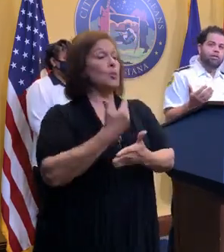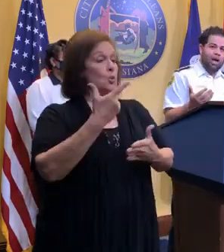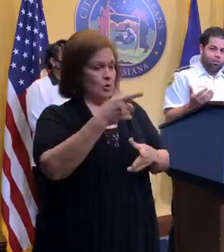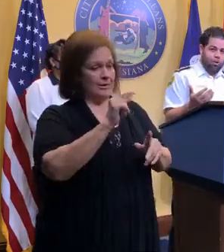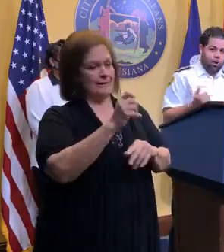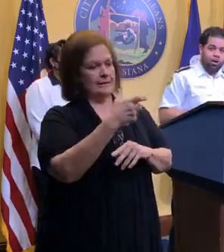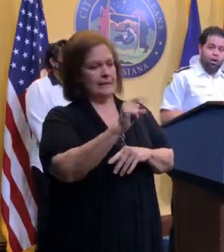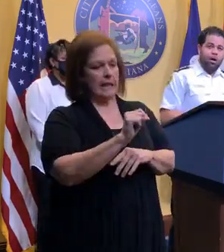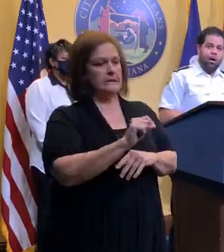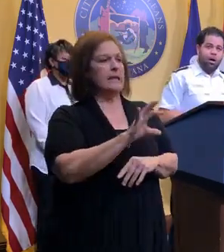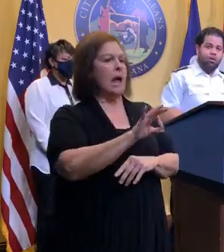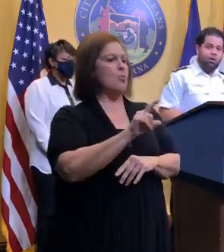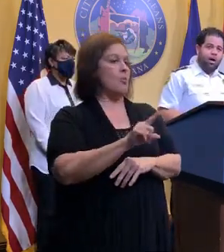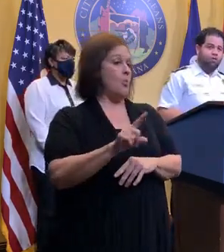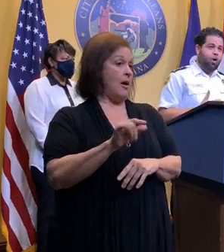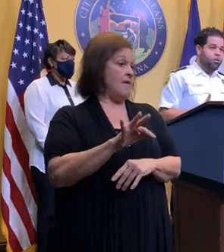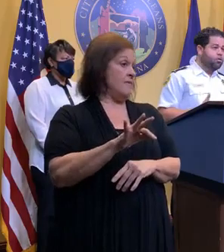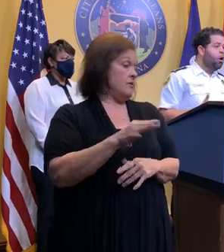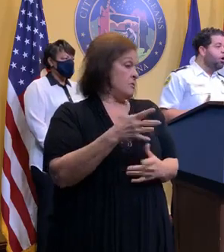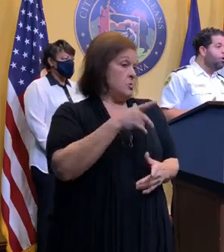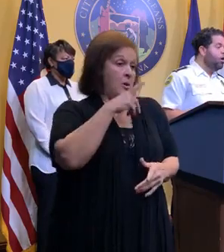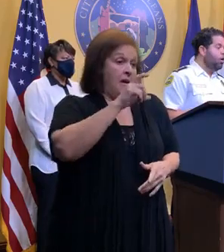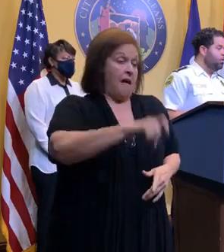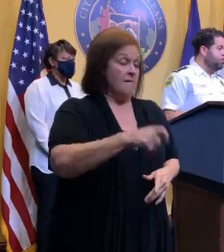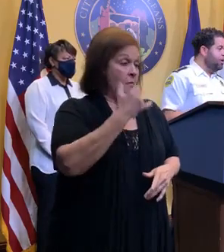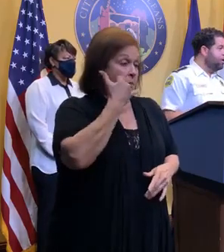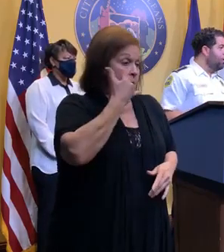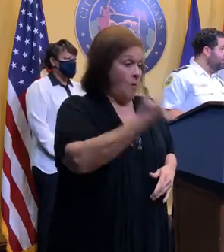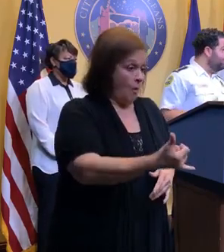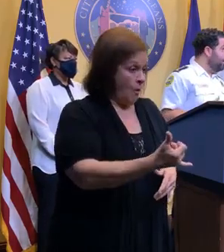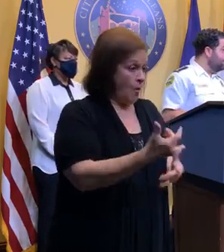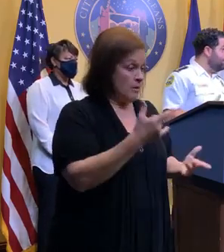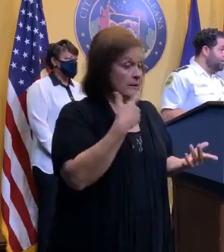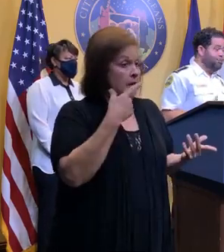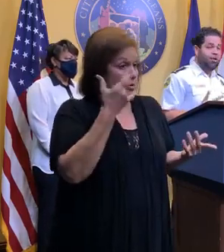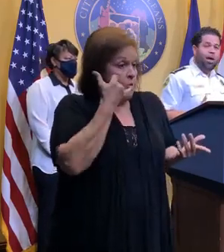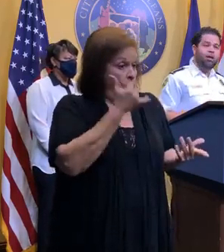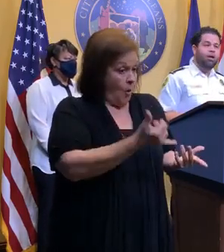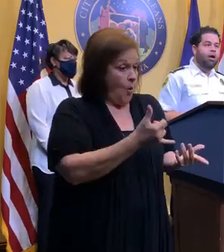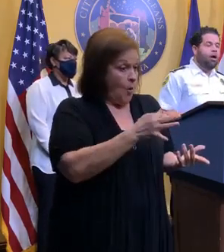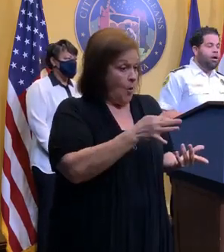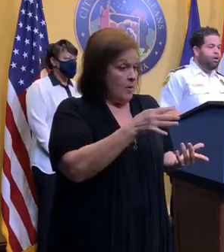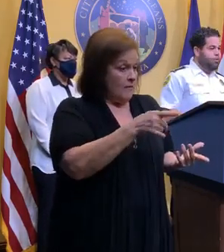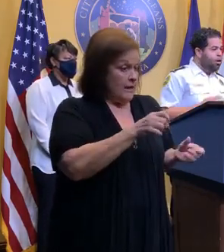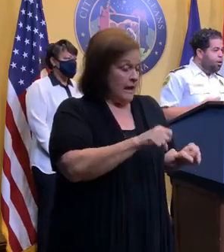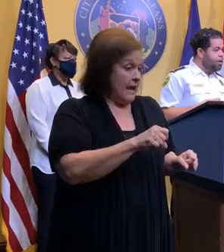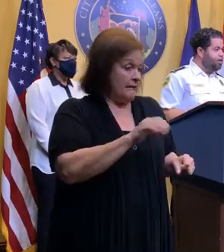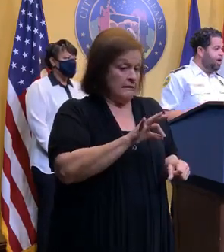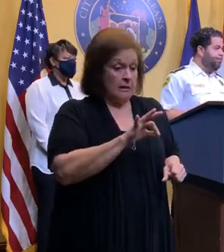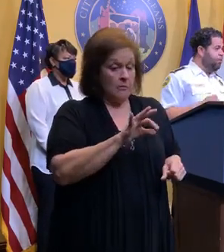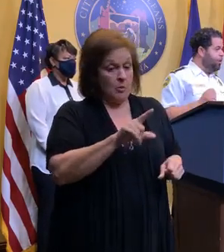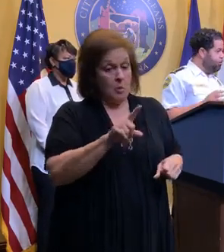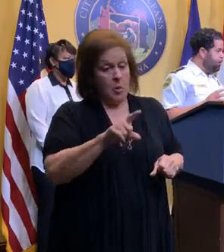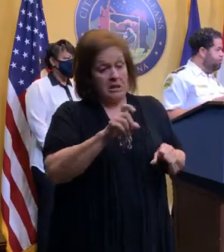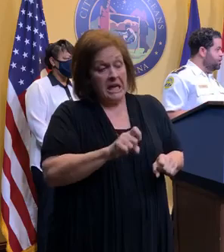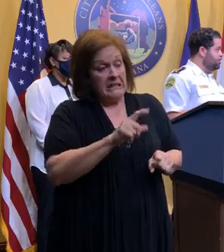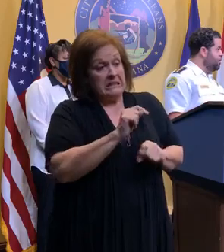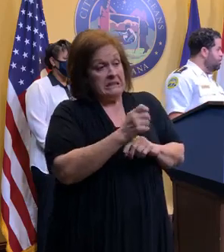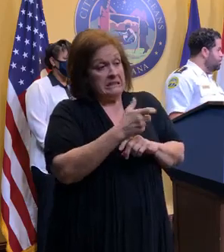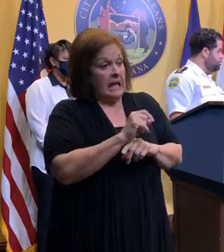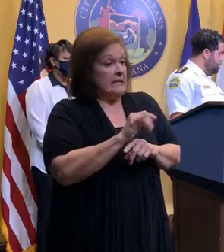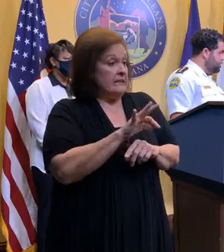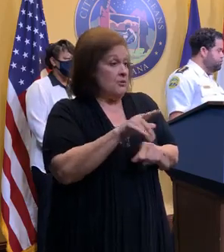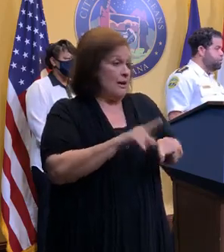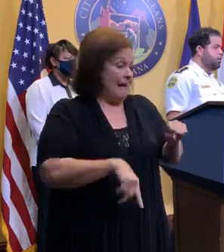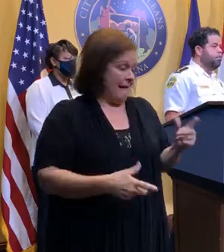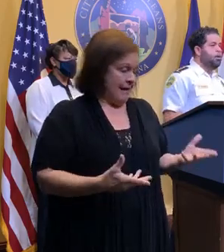also text 911. You don't have to always call. We say call if you can, text if you can't. But if you call us and we have a major influx